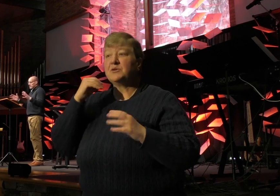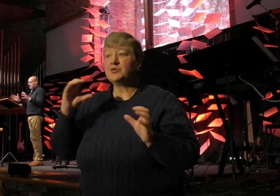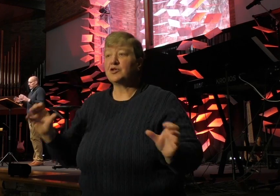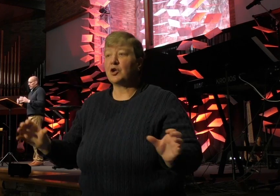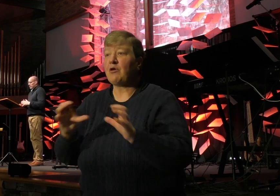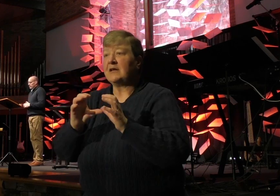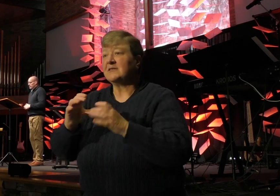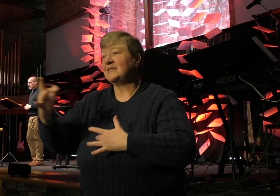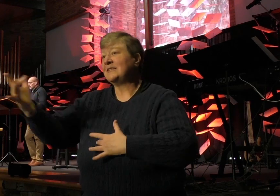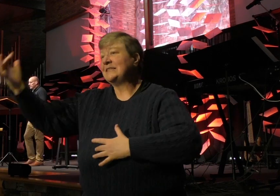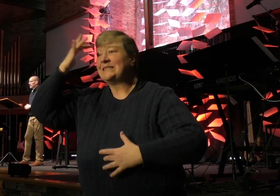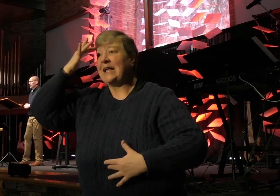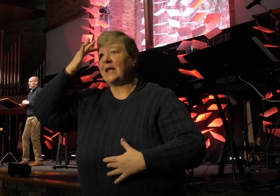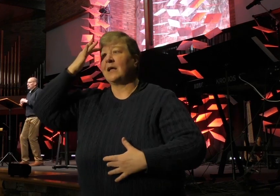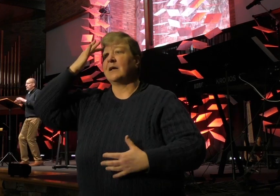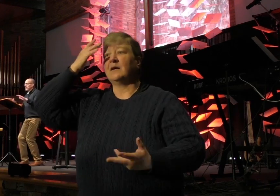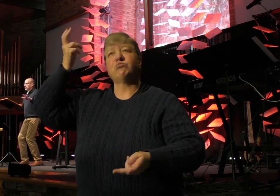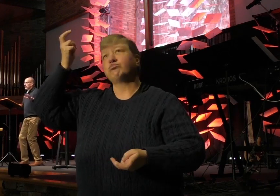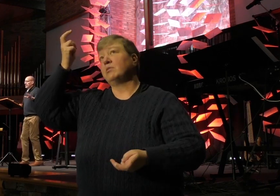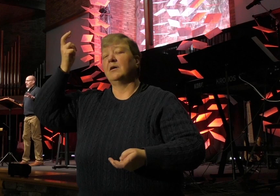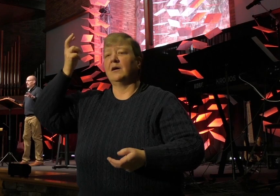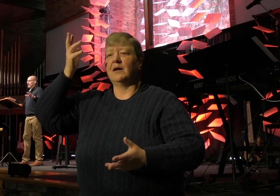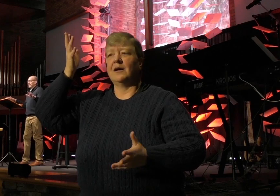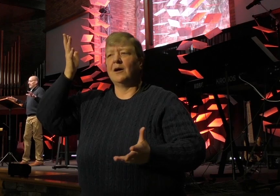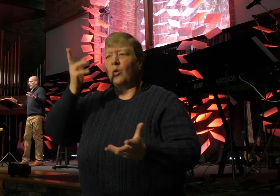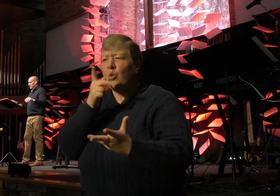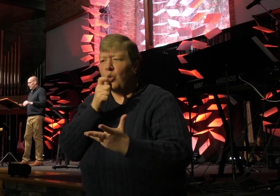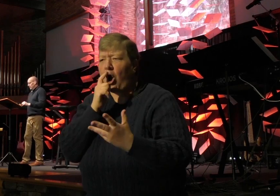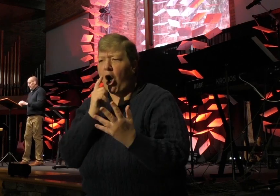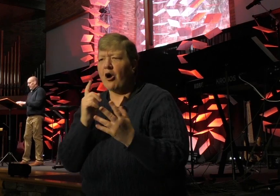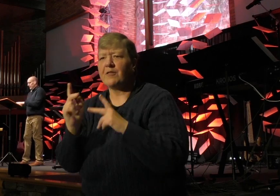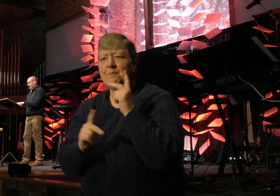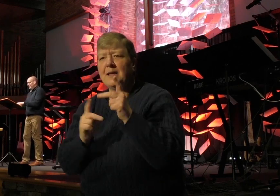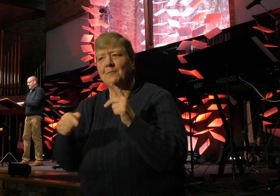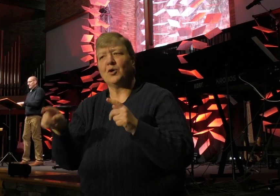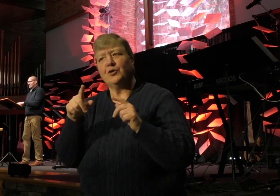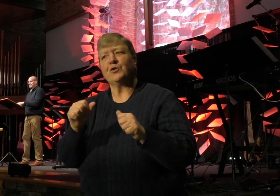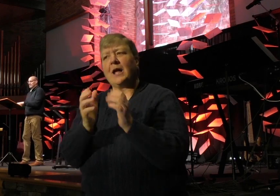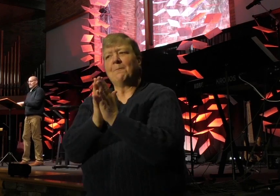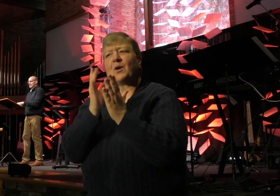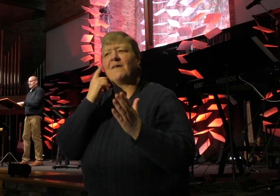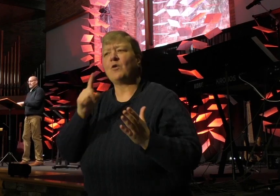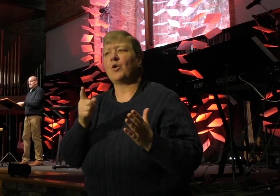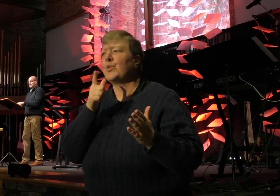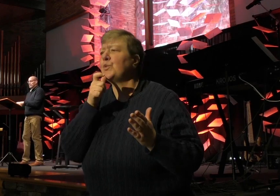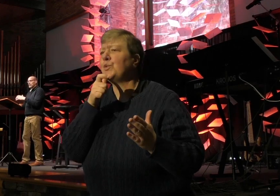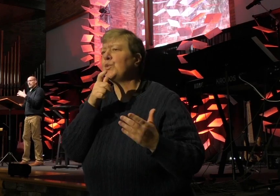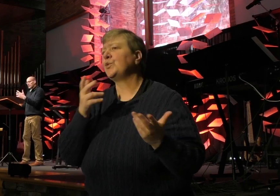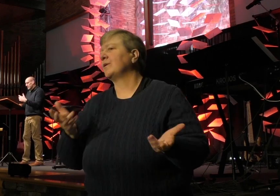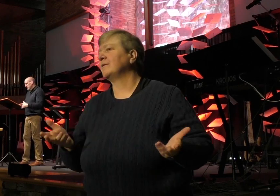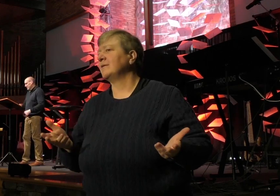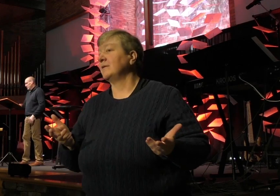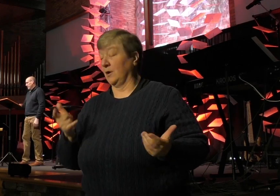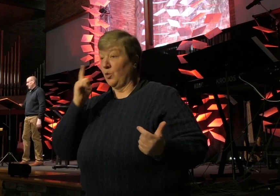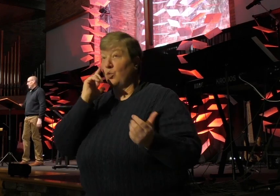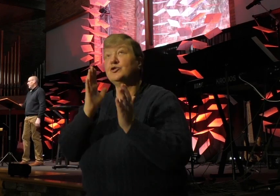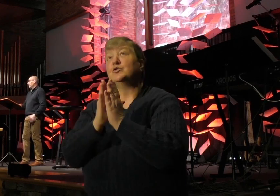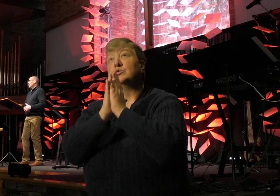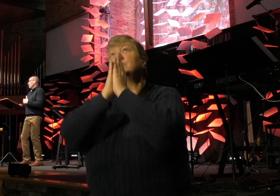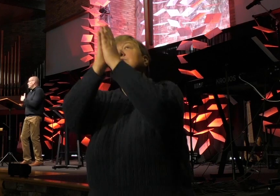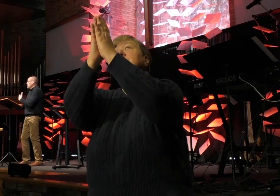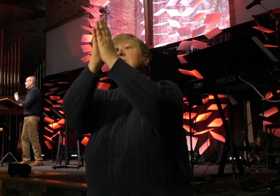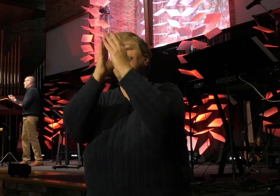who's sick or ill. Who are people that you could pray for? Would you intercede on their